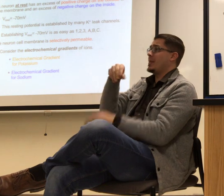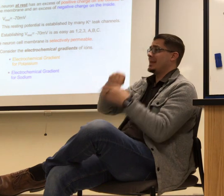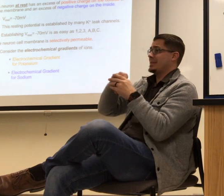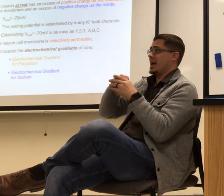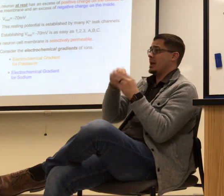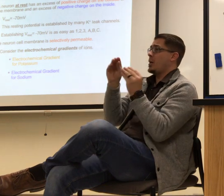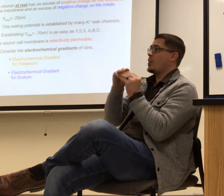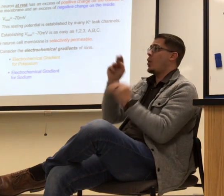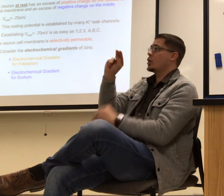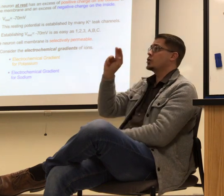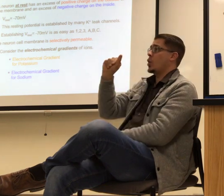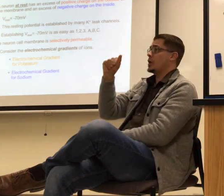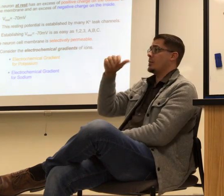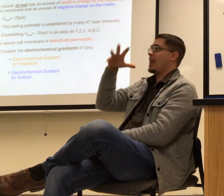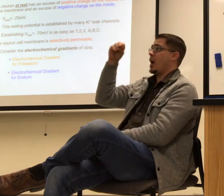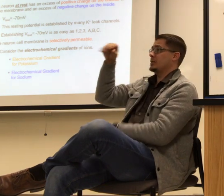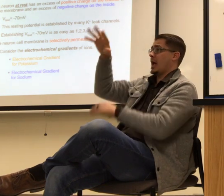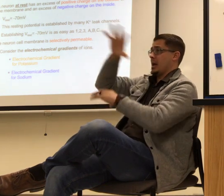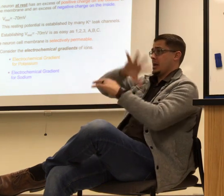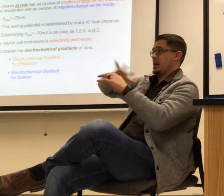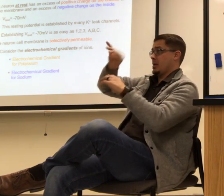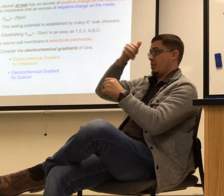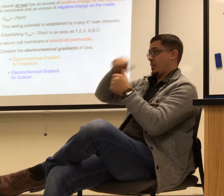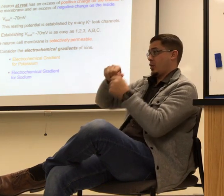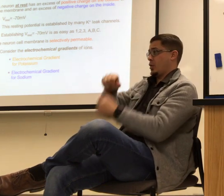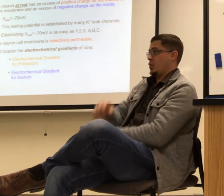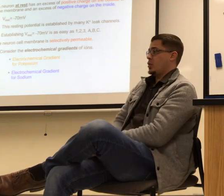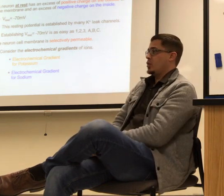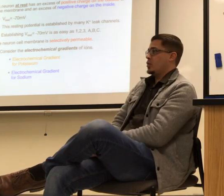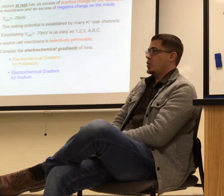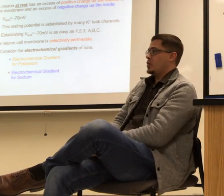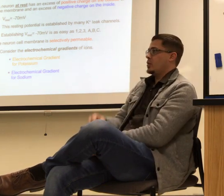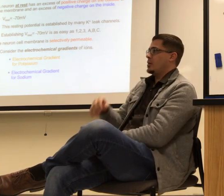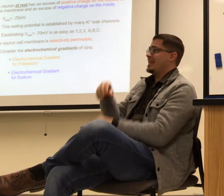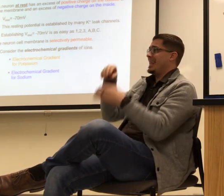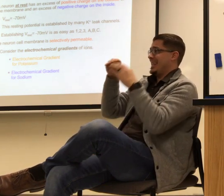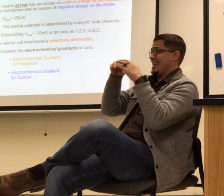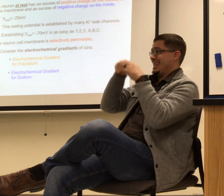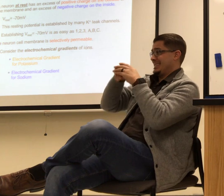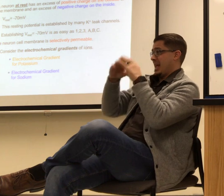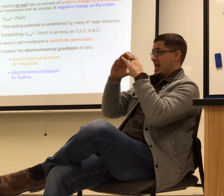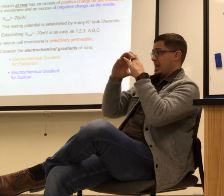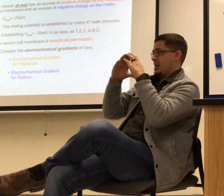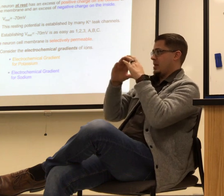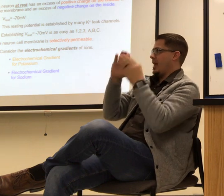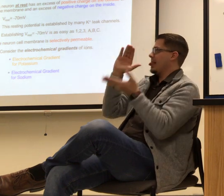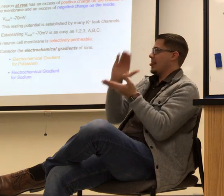sodium on the outside. We did say that before. So there's less sodium on the inside